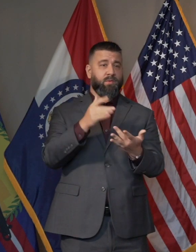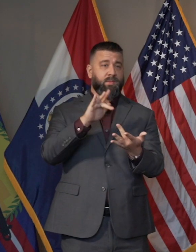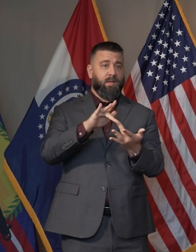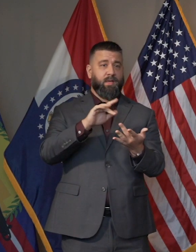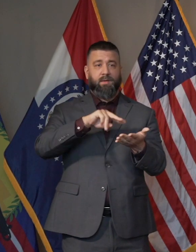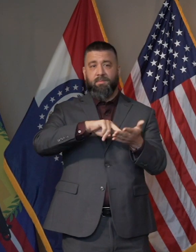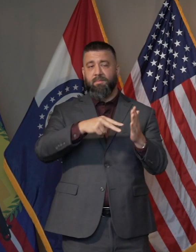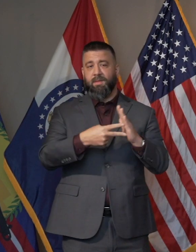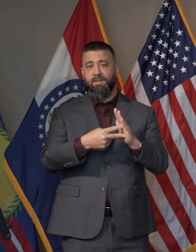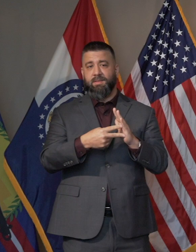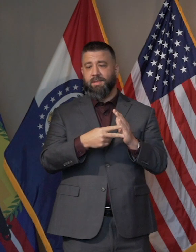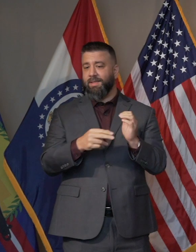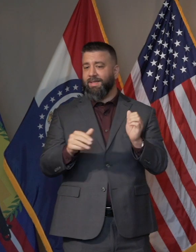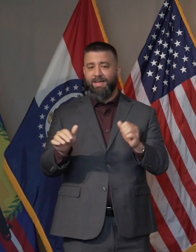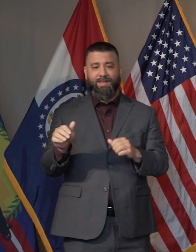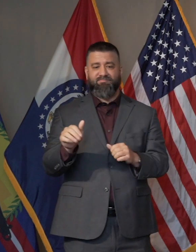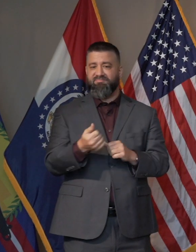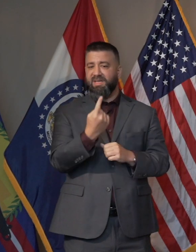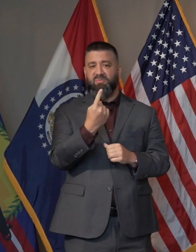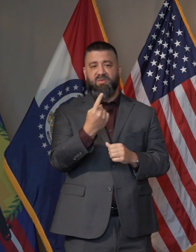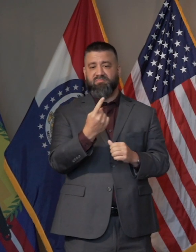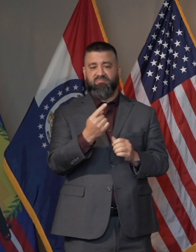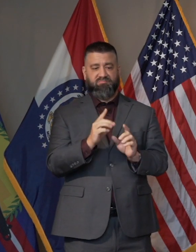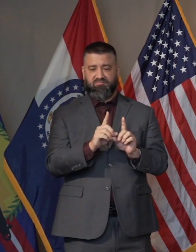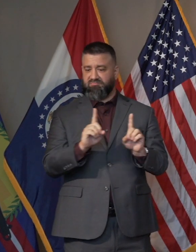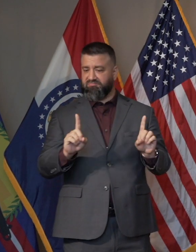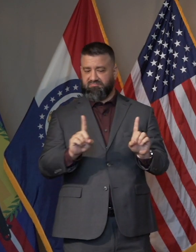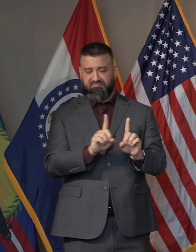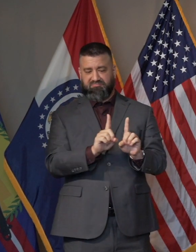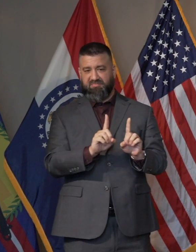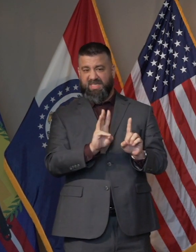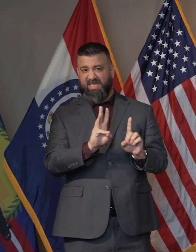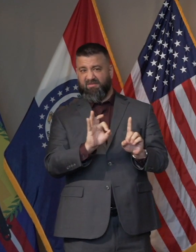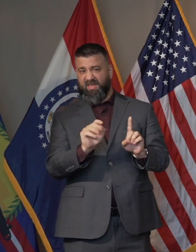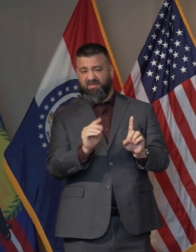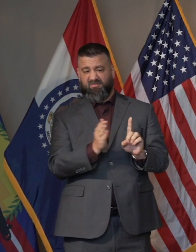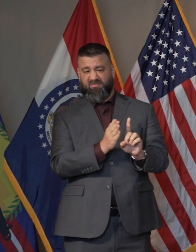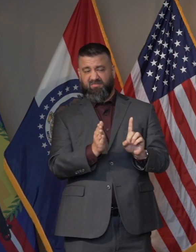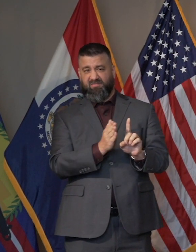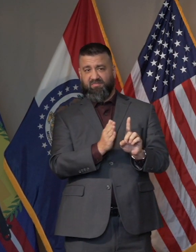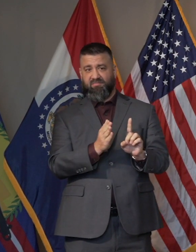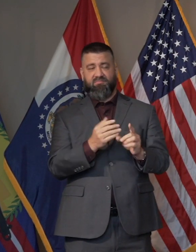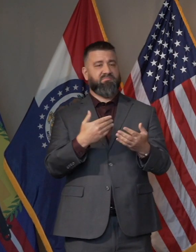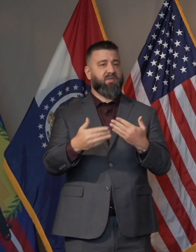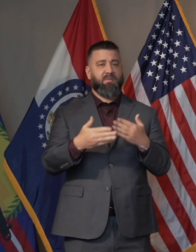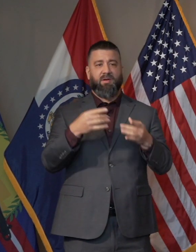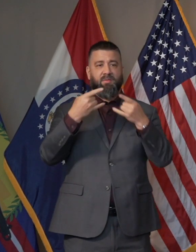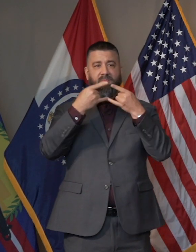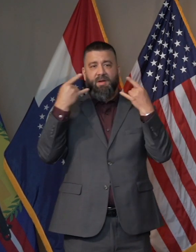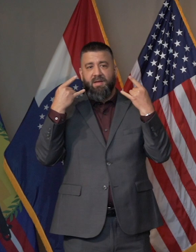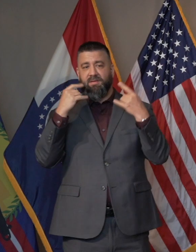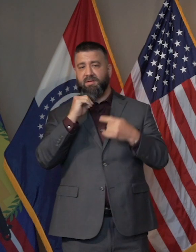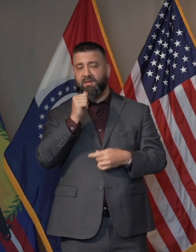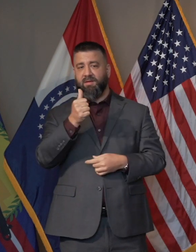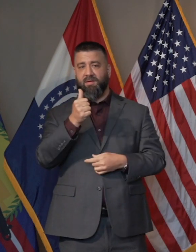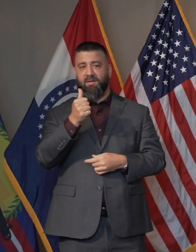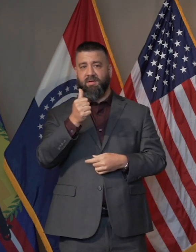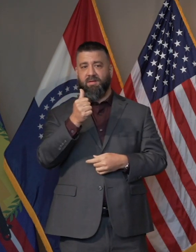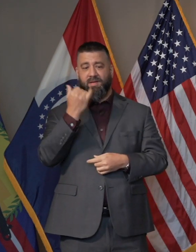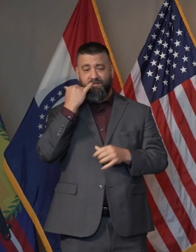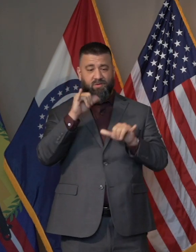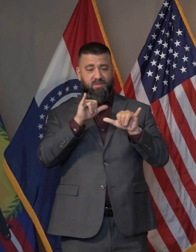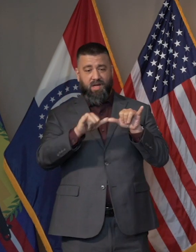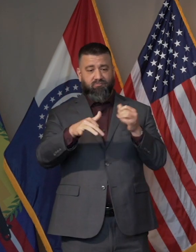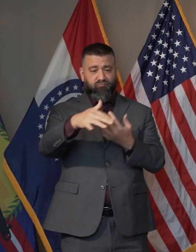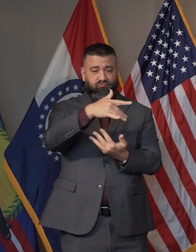anyone who is within 6 feet of someone, even if you're wearing a mask, if you've been within 6 feet of them for more than